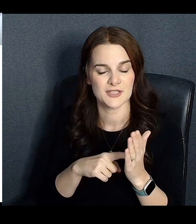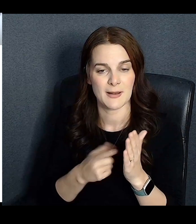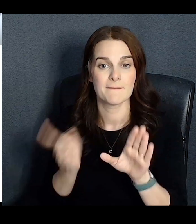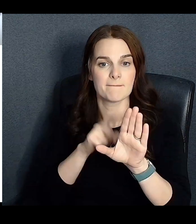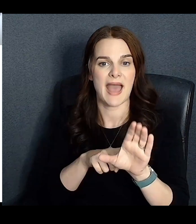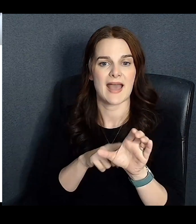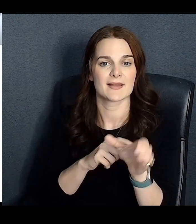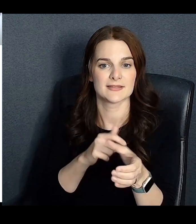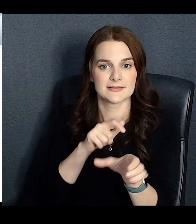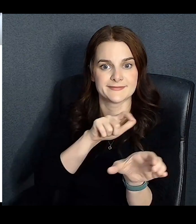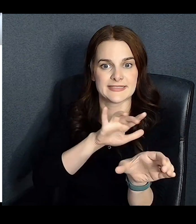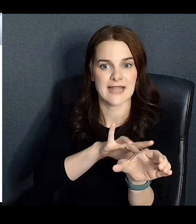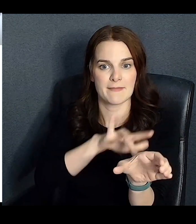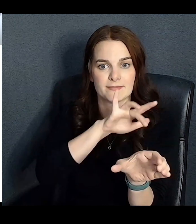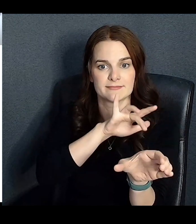back tap.